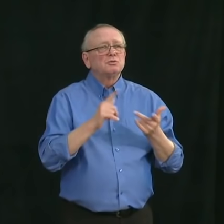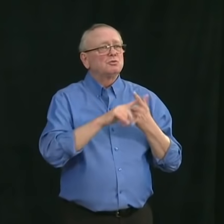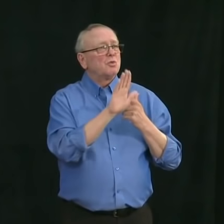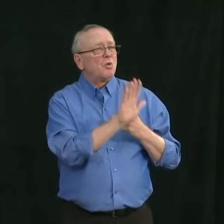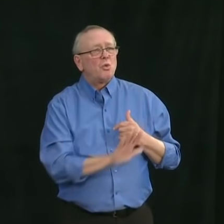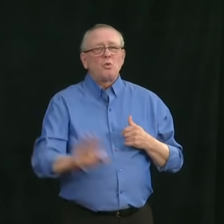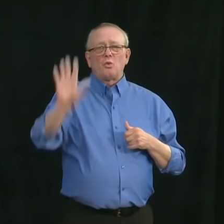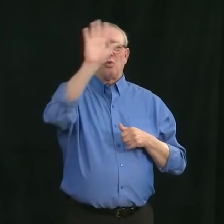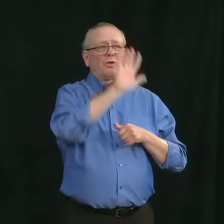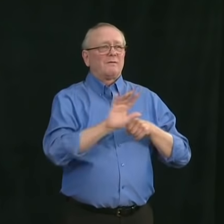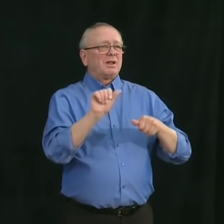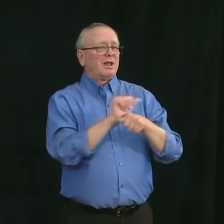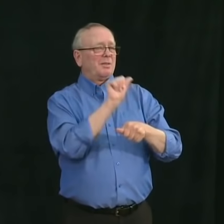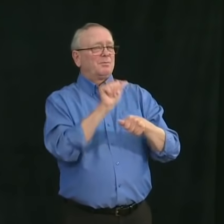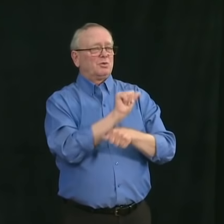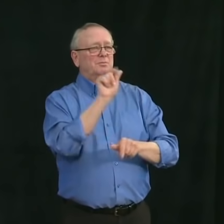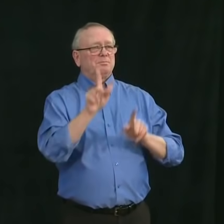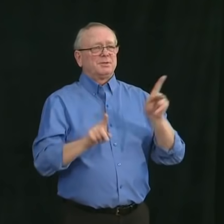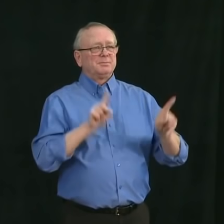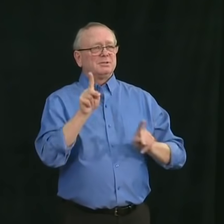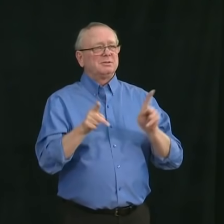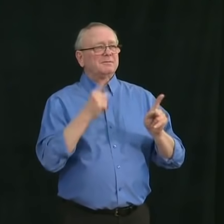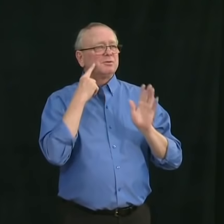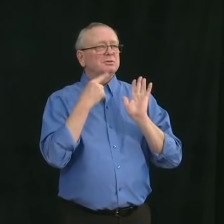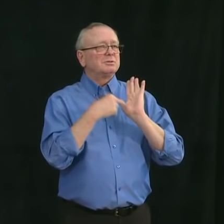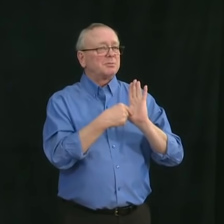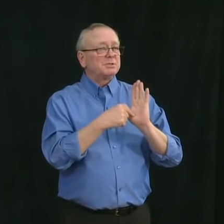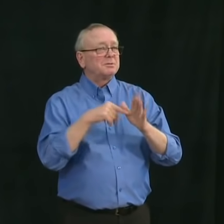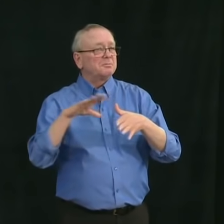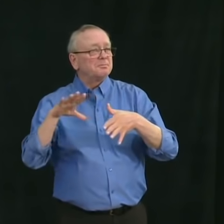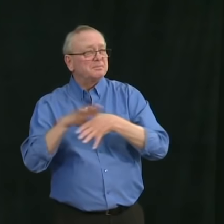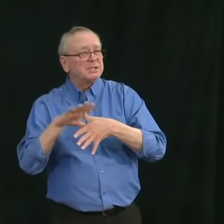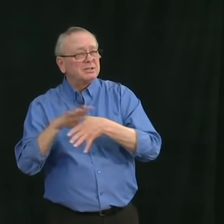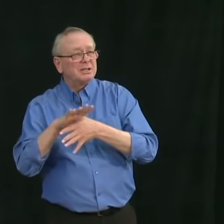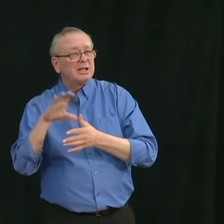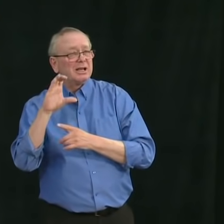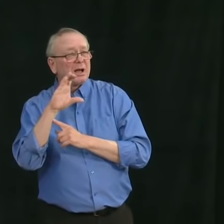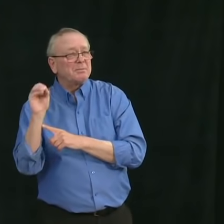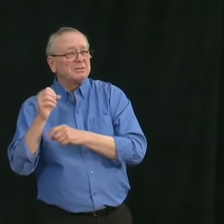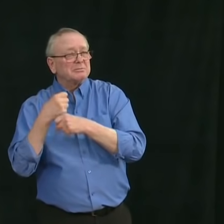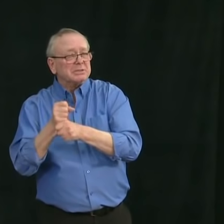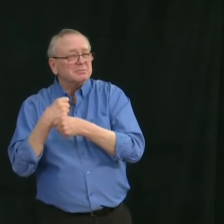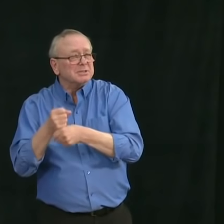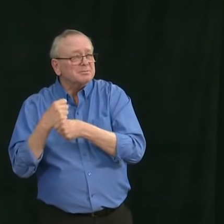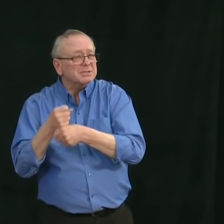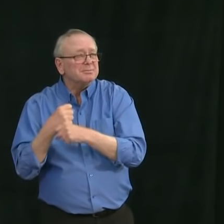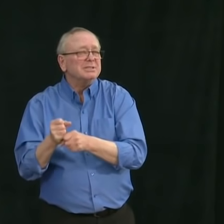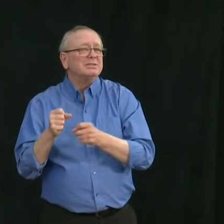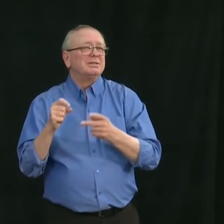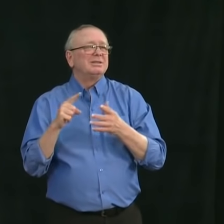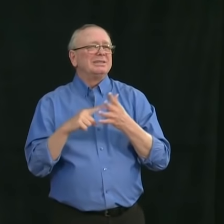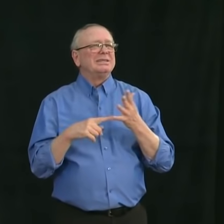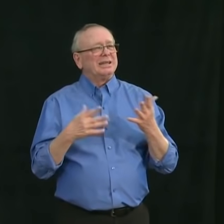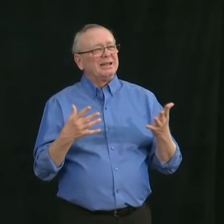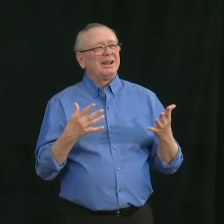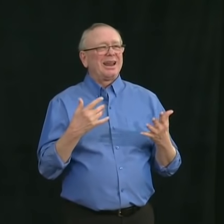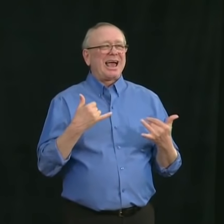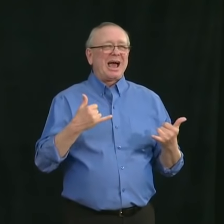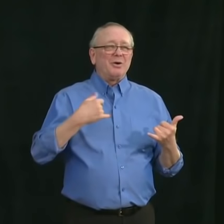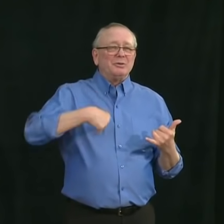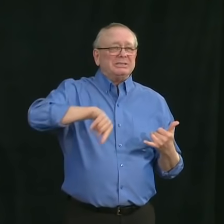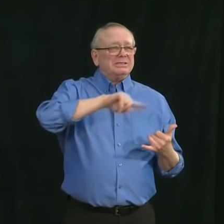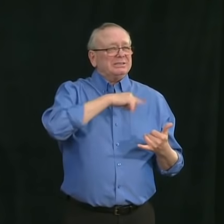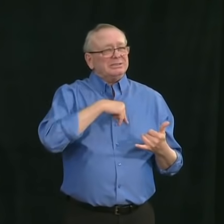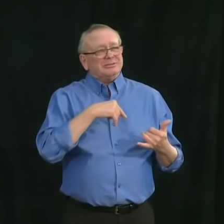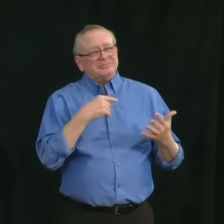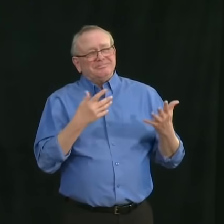such as with respect to meat processing. And so I think the important thing that we're doing, and what I'm supporting my colleagues at that local level